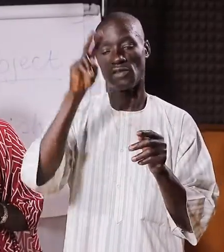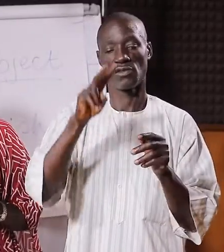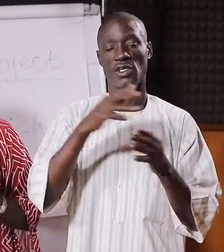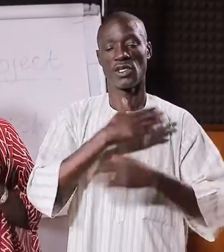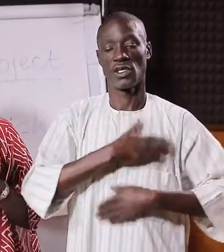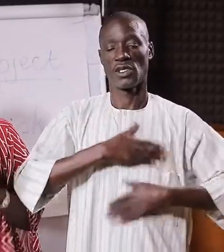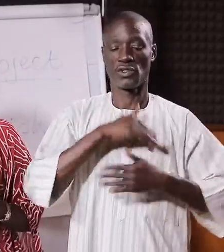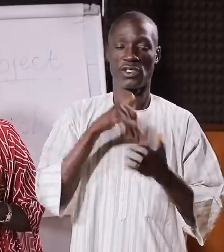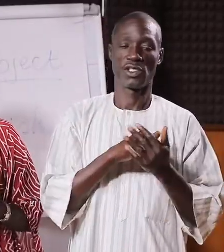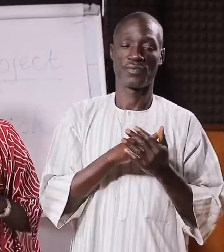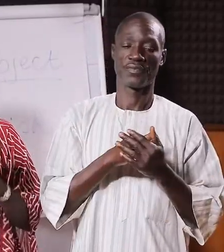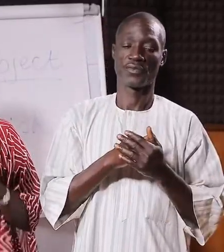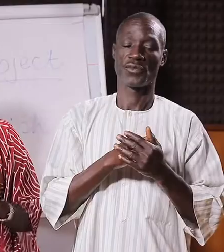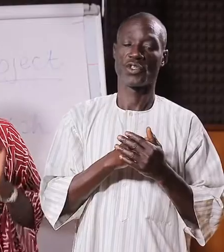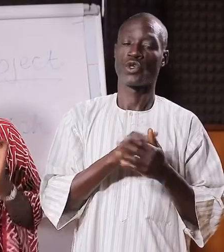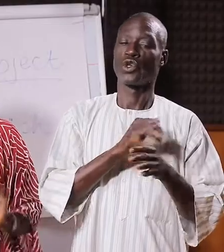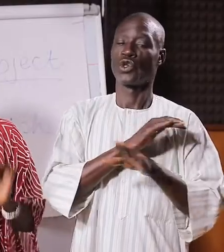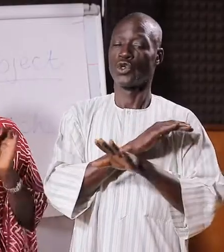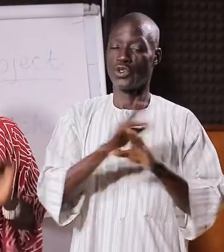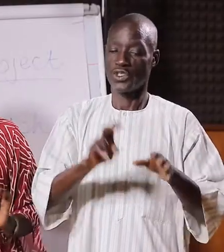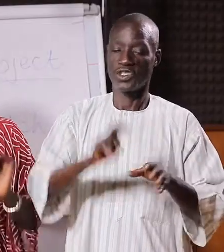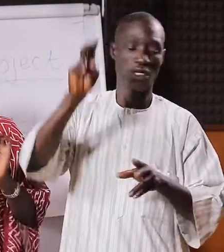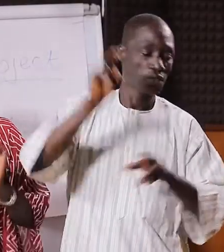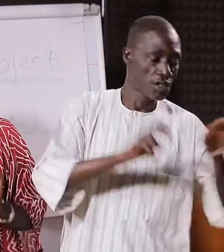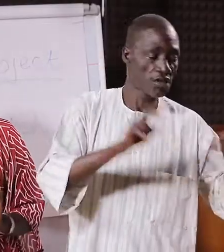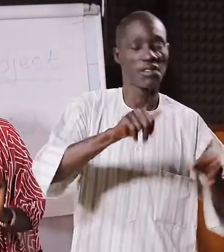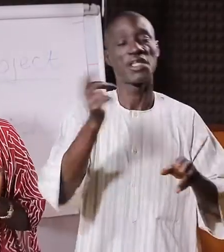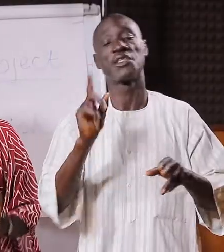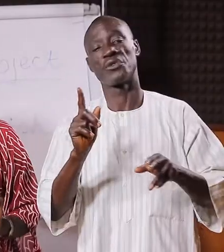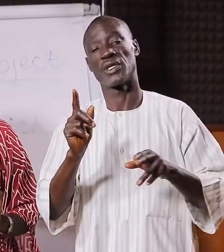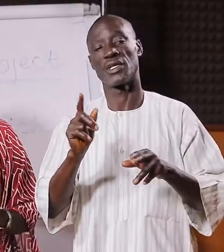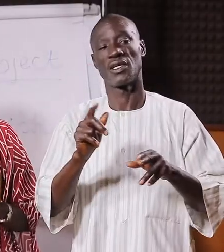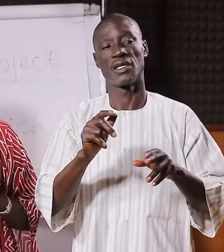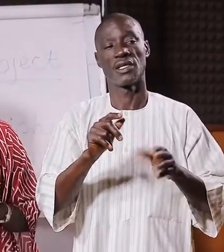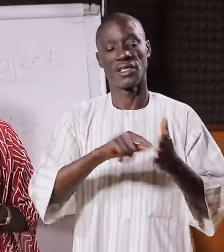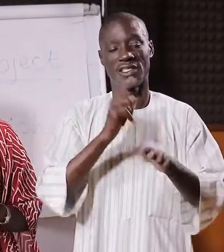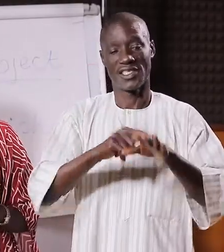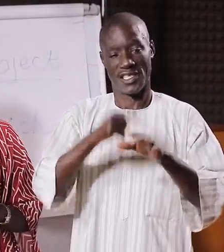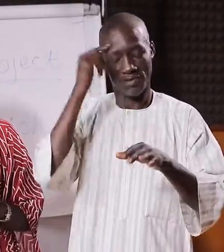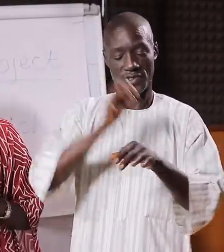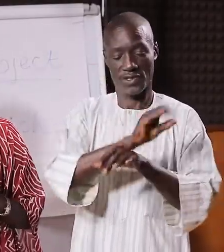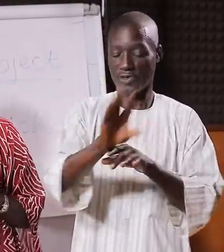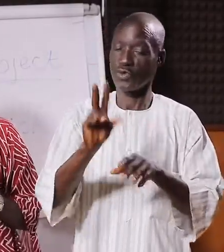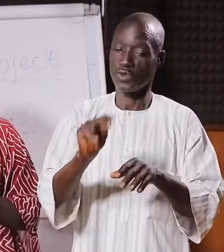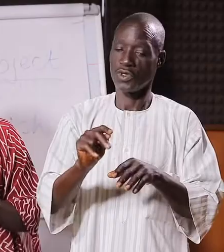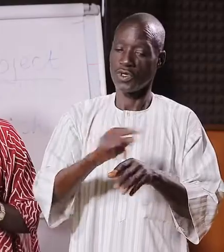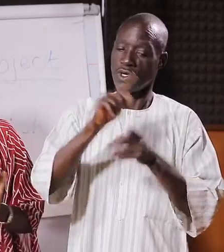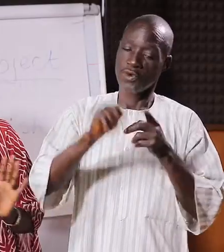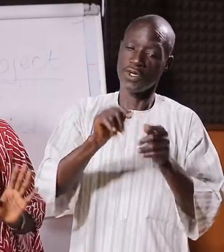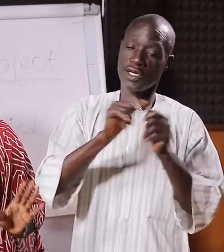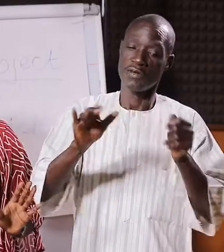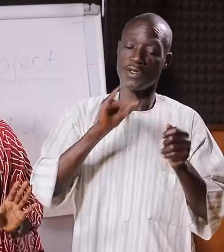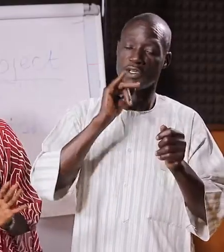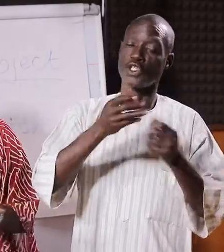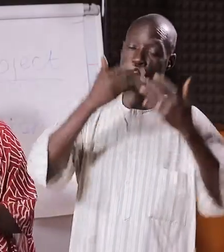enjoy it. Please note, I'm not saying you should travel in this COVID-19 season. No, I'm not saying that. When everything